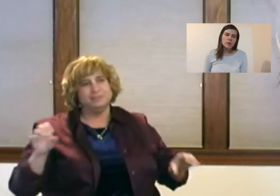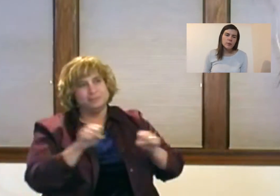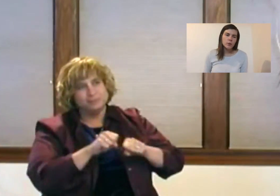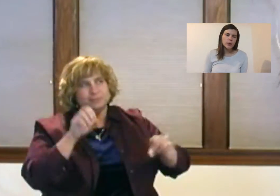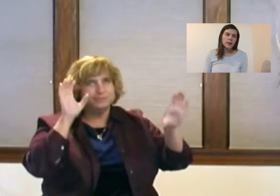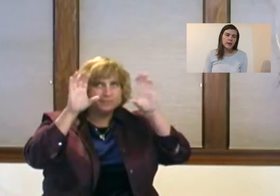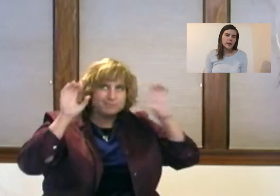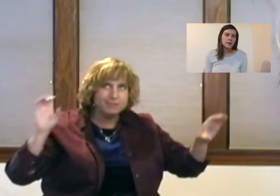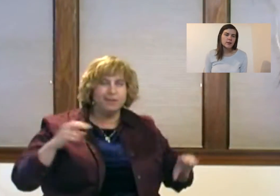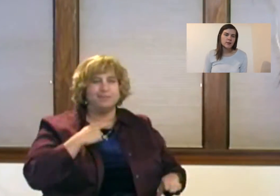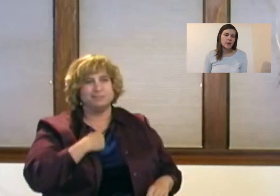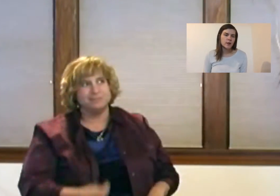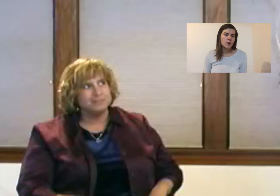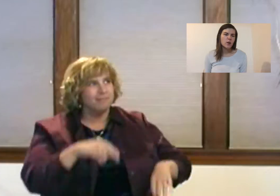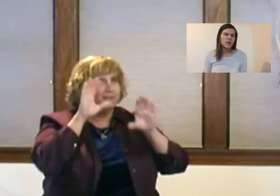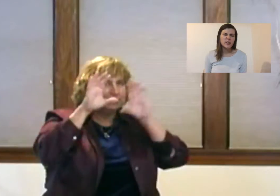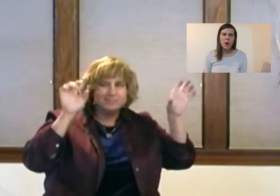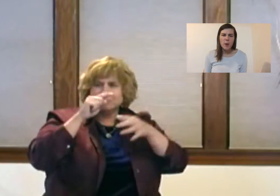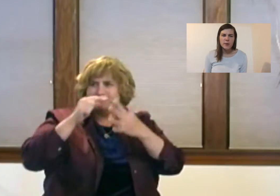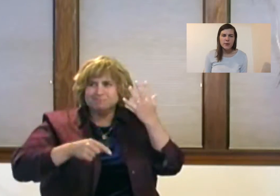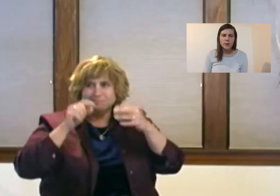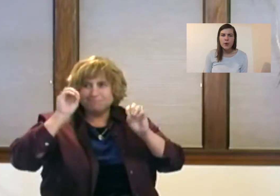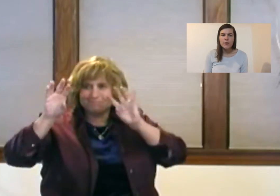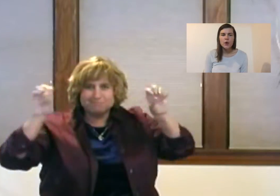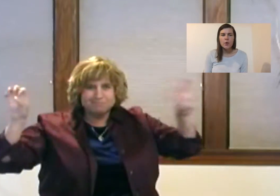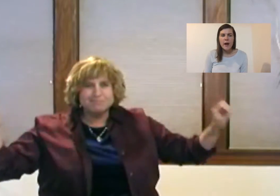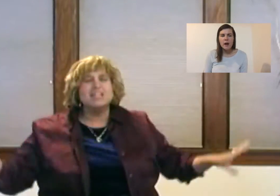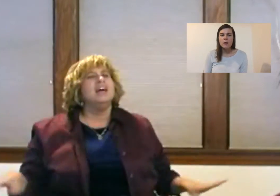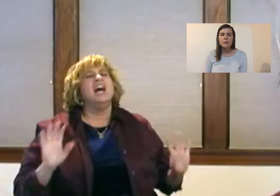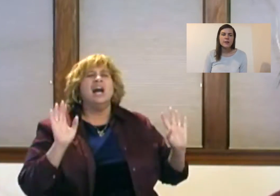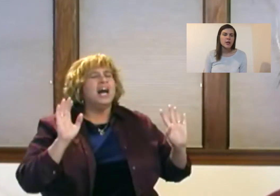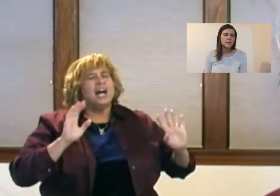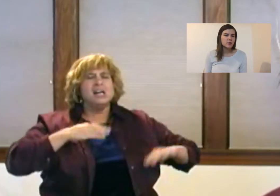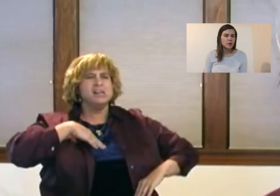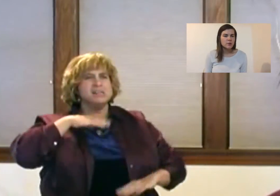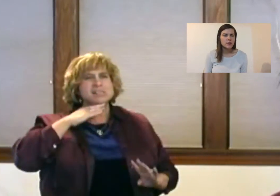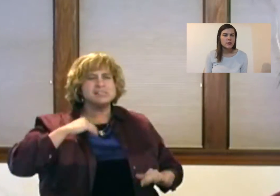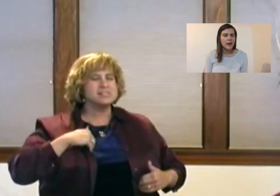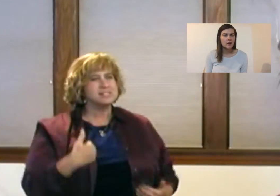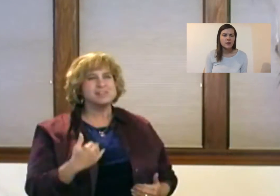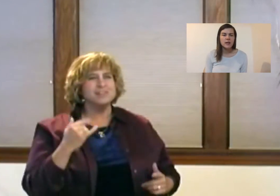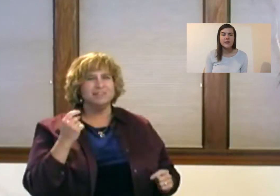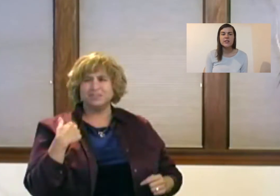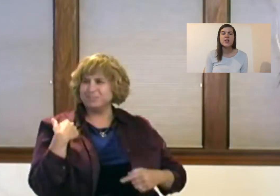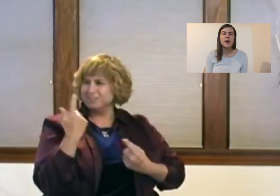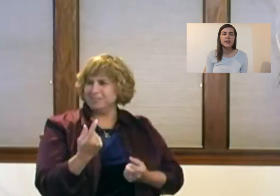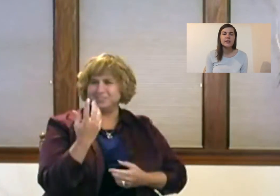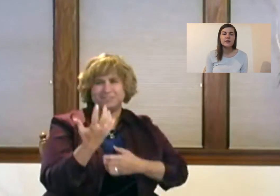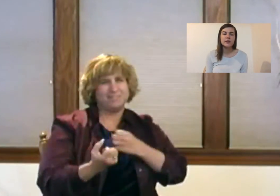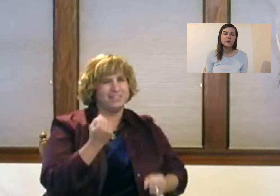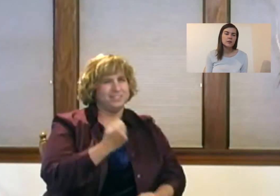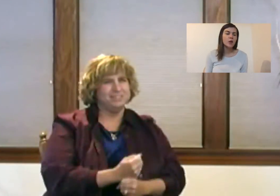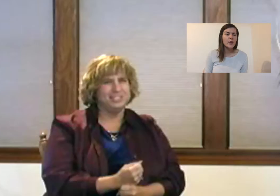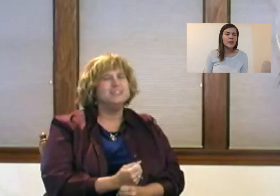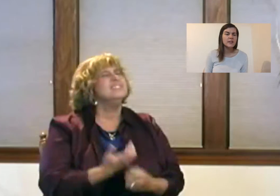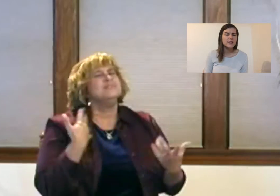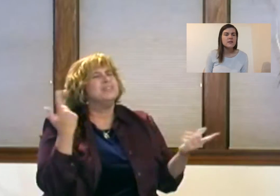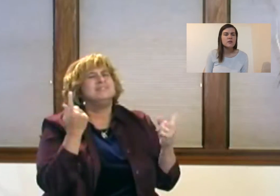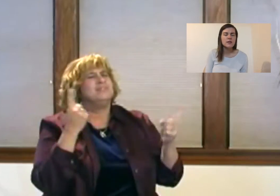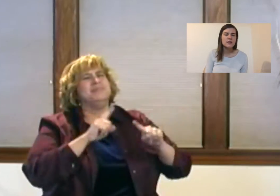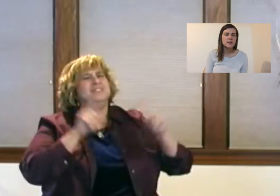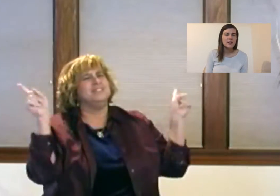Yeah, so I've been working at this clothing department store for a while. My job description and title is a lot of stocking different